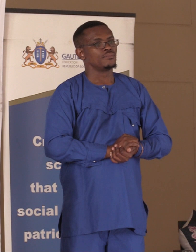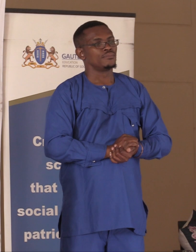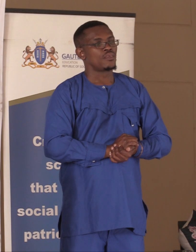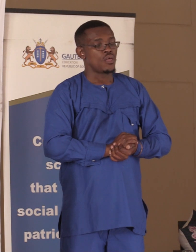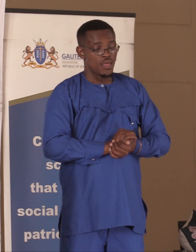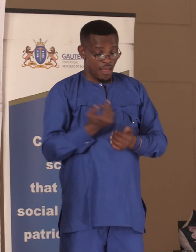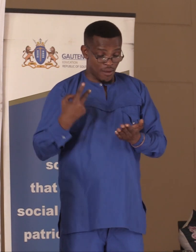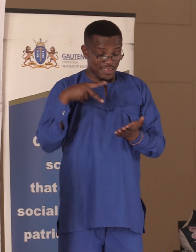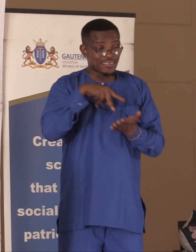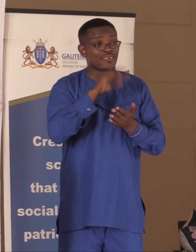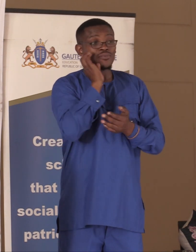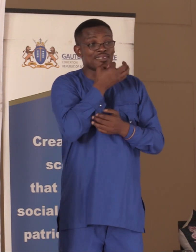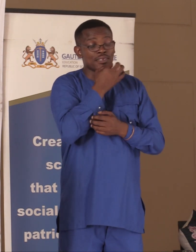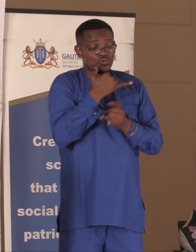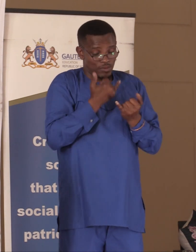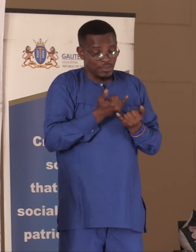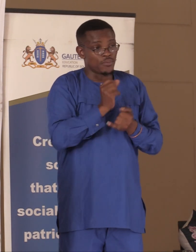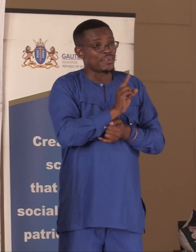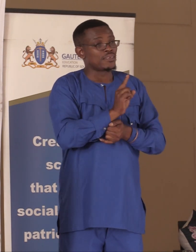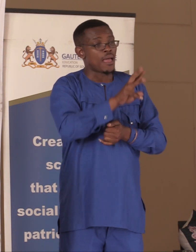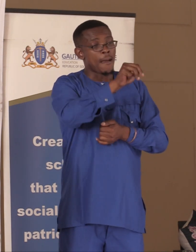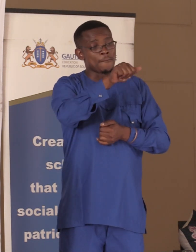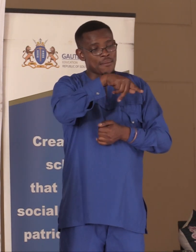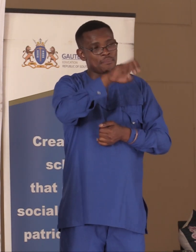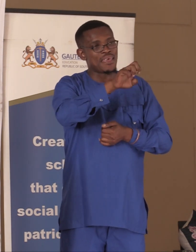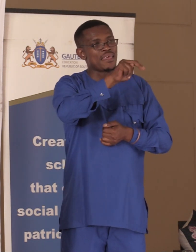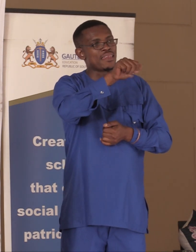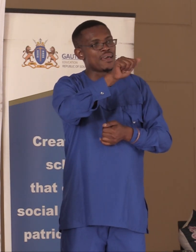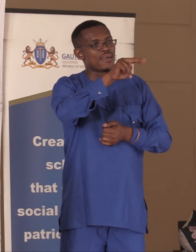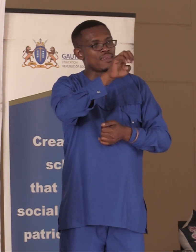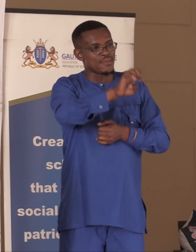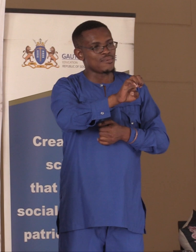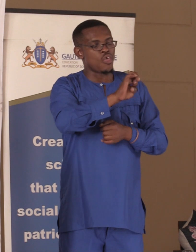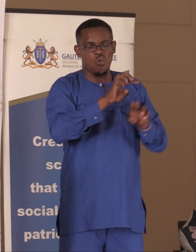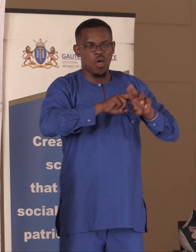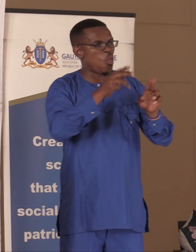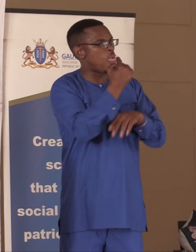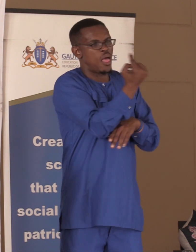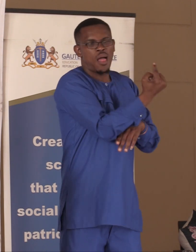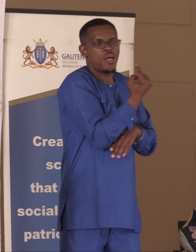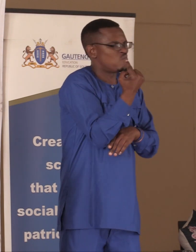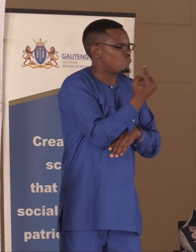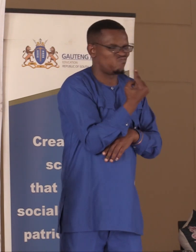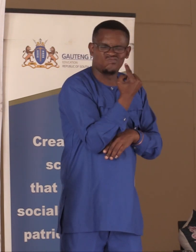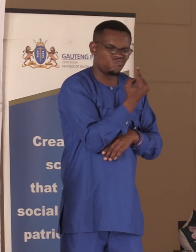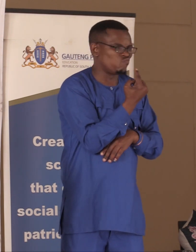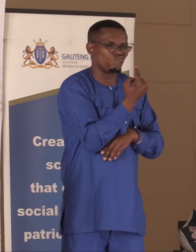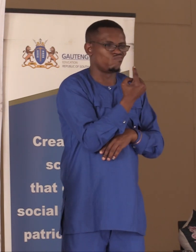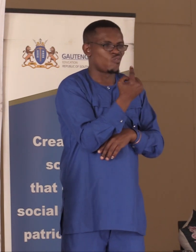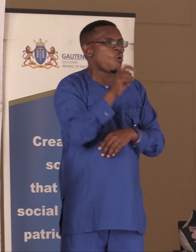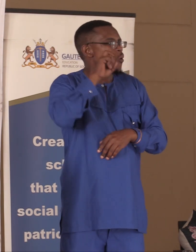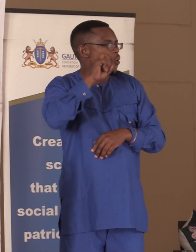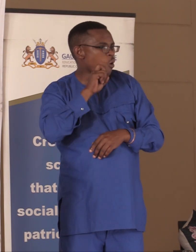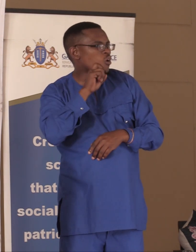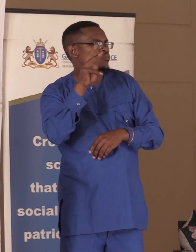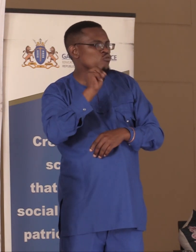All I stand to say today is, Mapenane, you are not alone in this new journey. Old Mutual